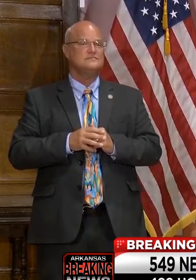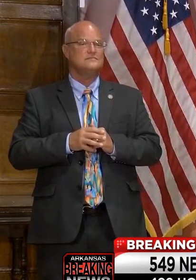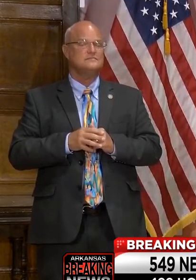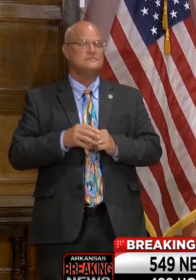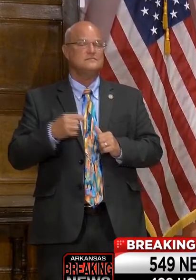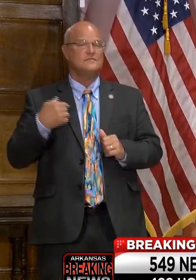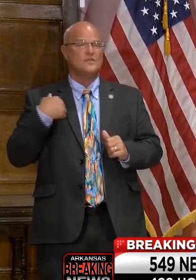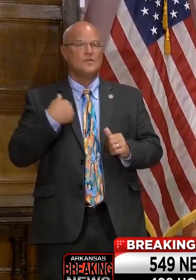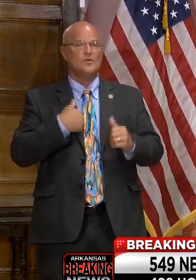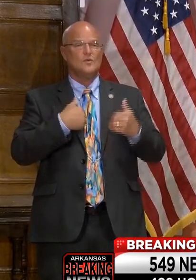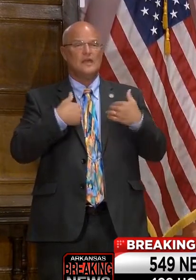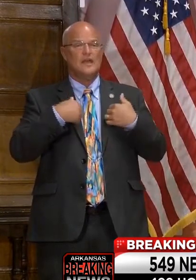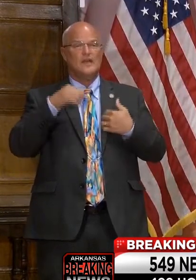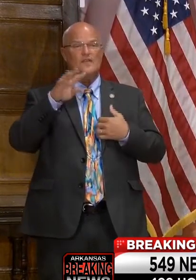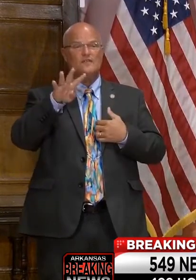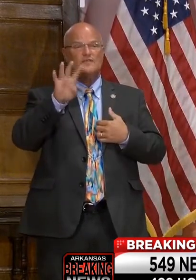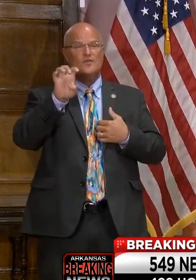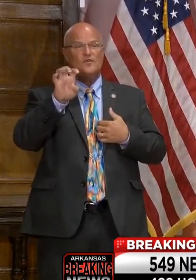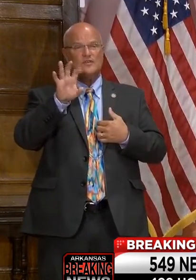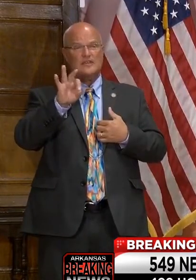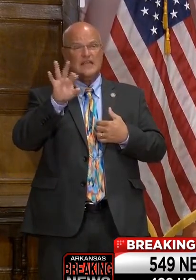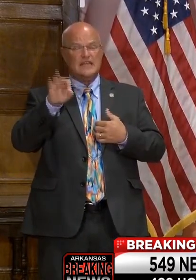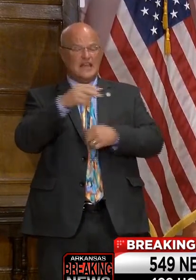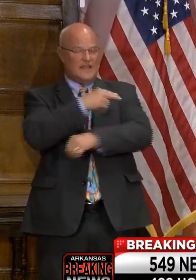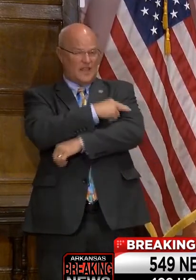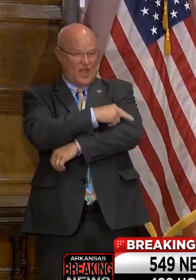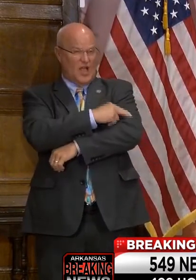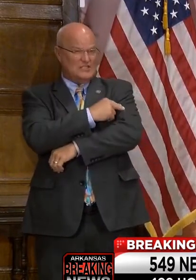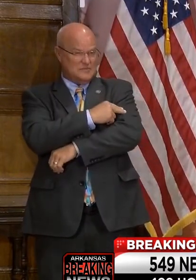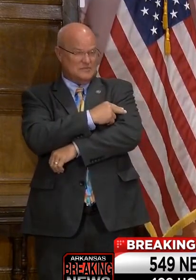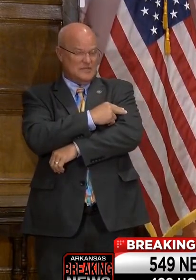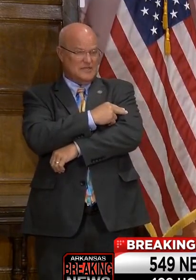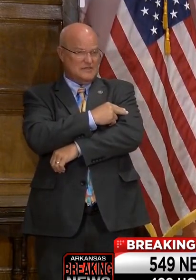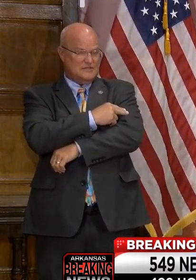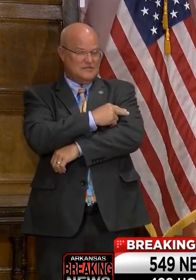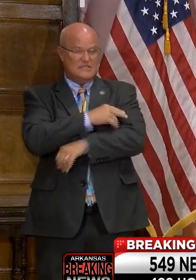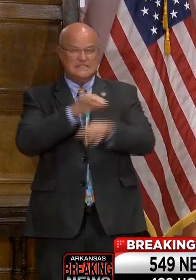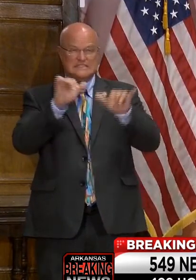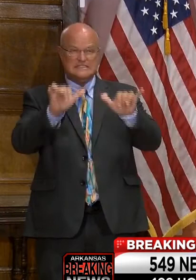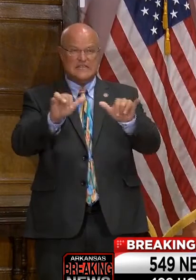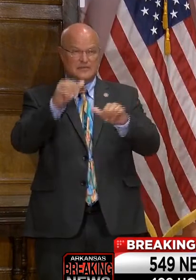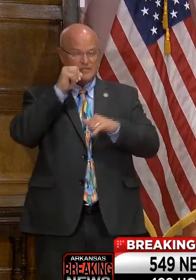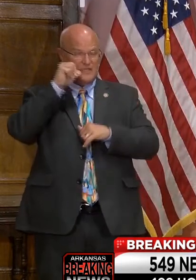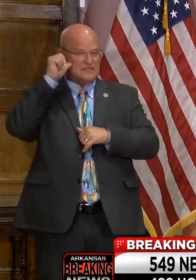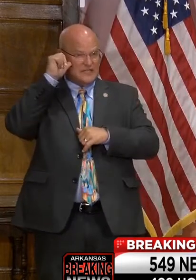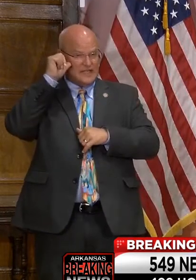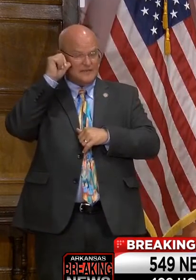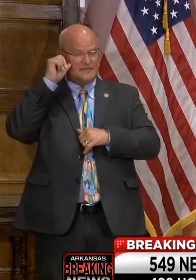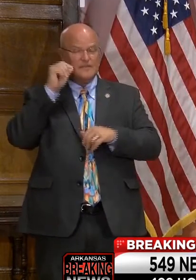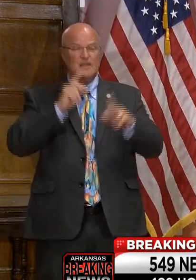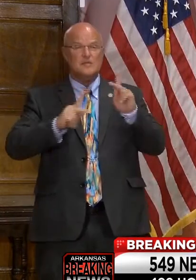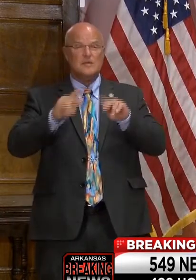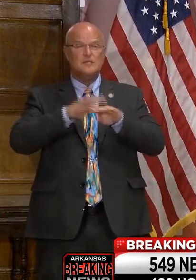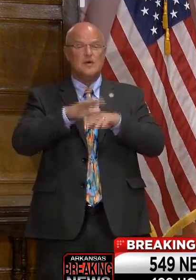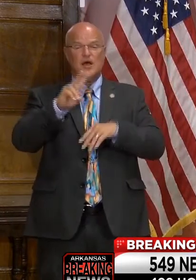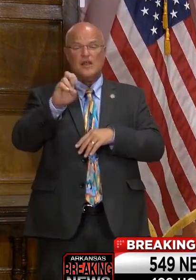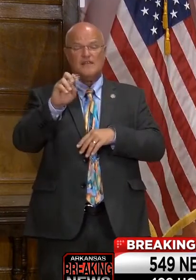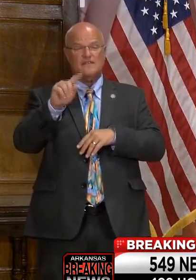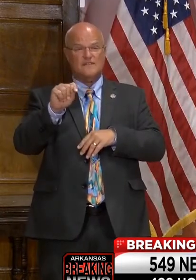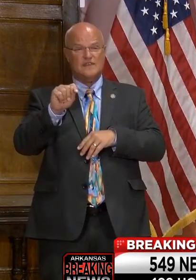we have 499 individuals hospitalized, as mentioned. This is not a change from yesterday. The number of individuals on a ventilator